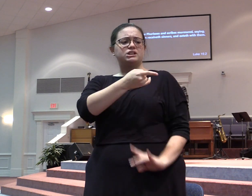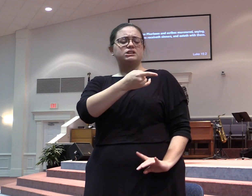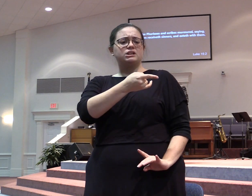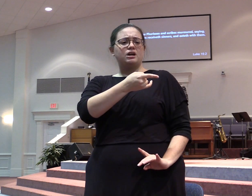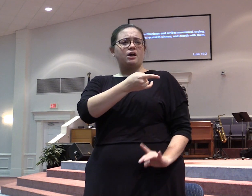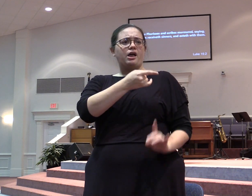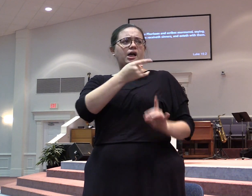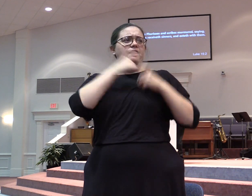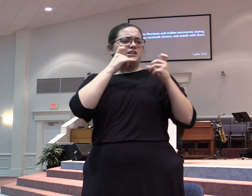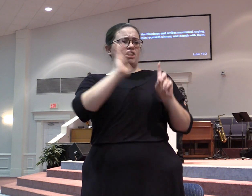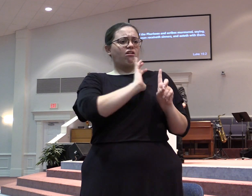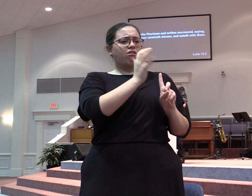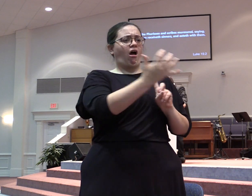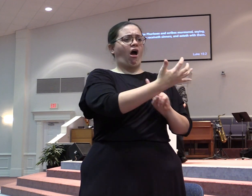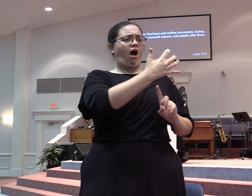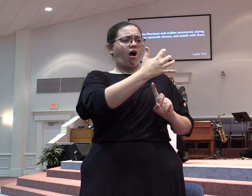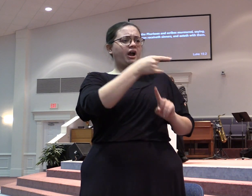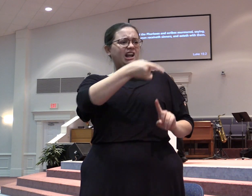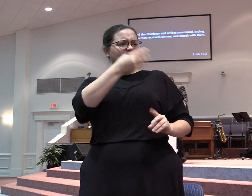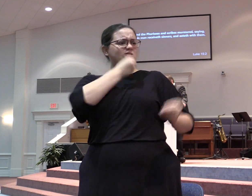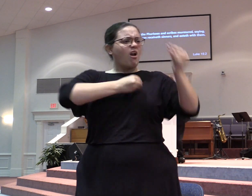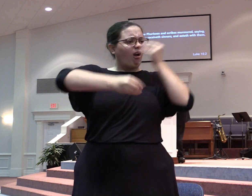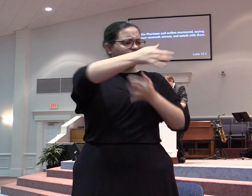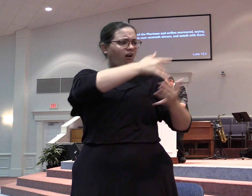sinners and eateth with them.